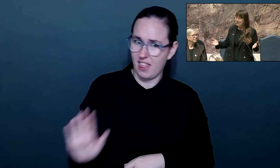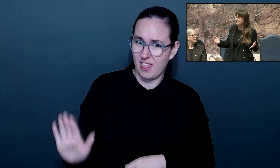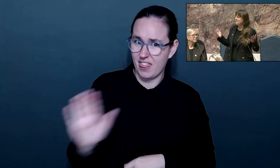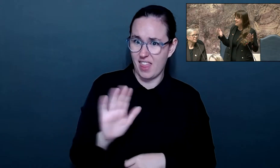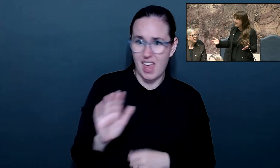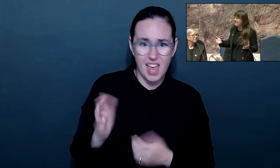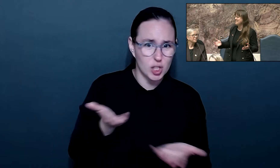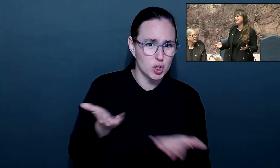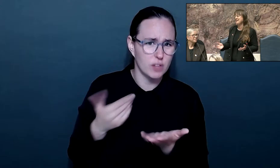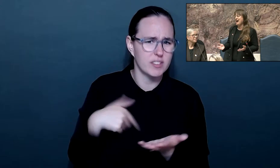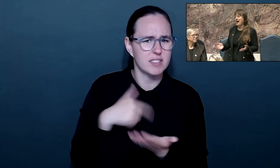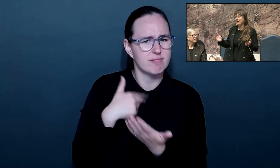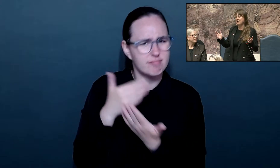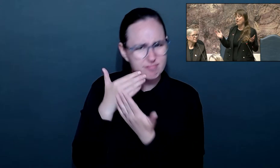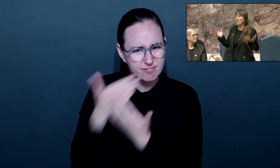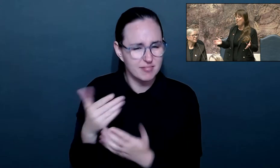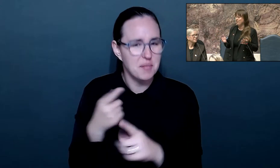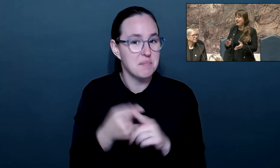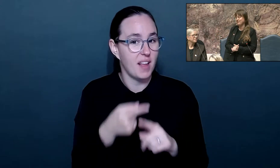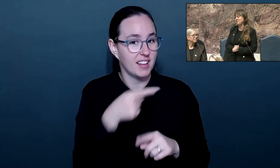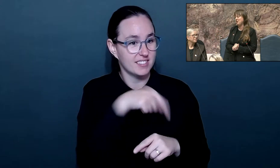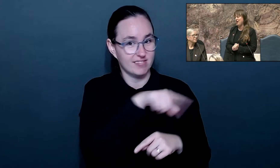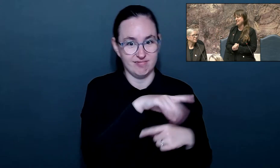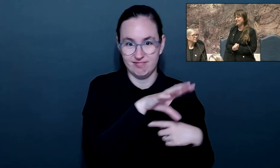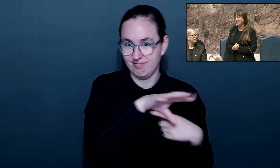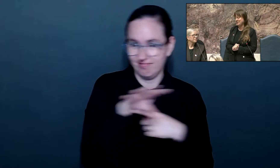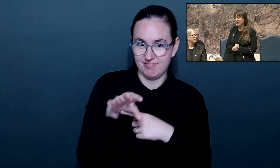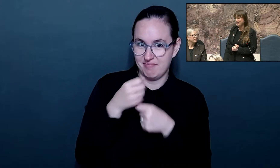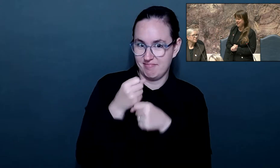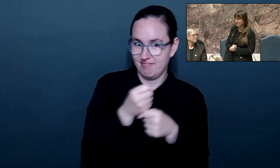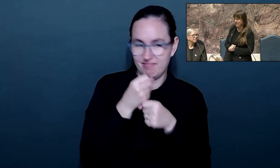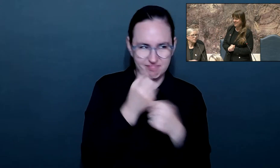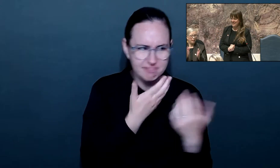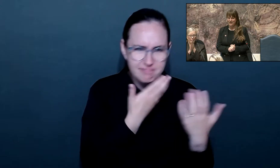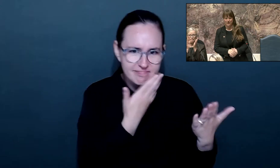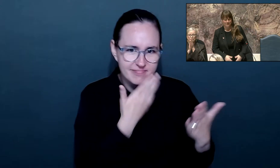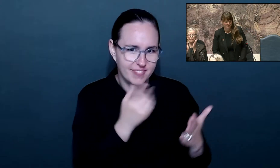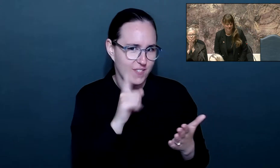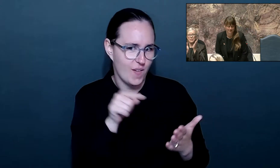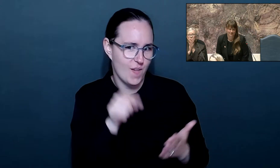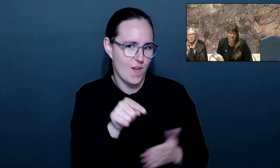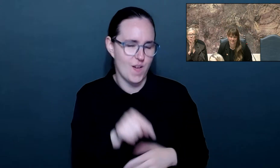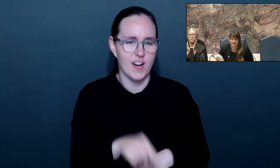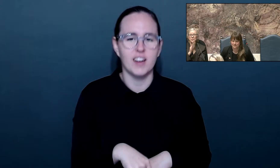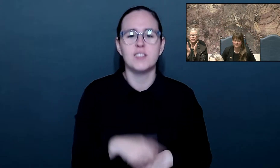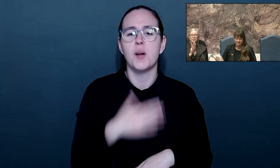the House please give a round of applause for this documentary? Thank